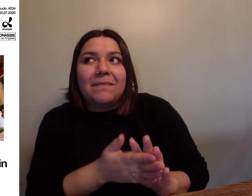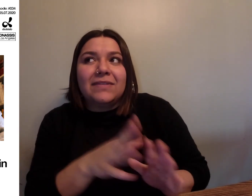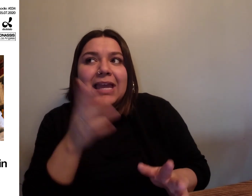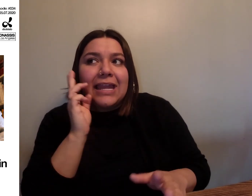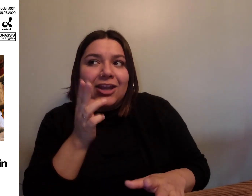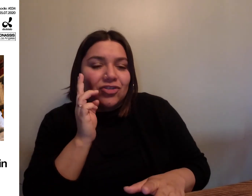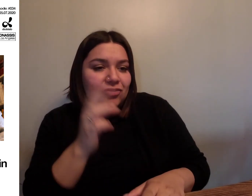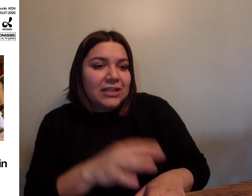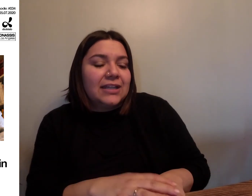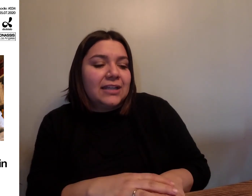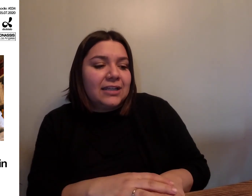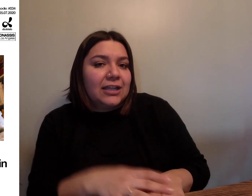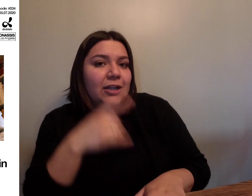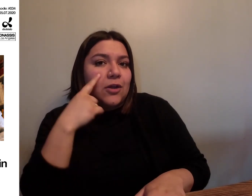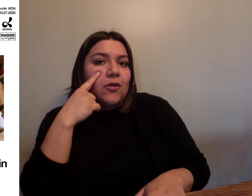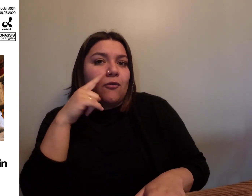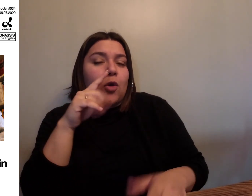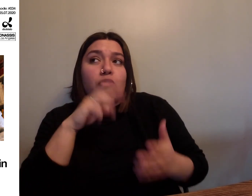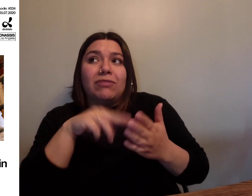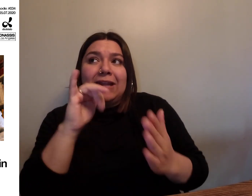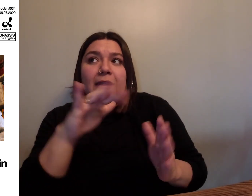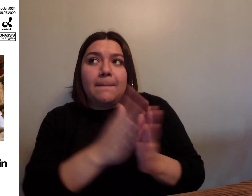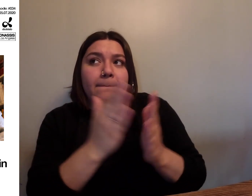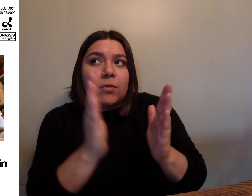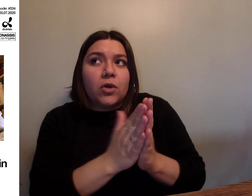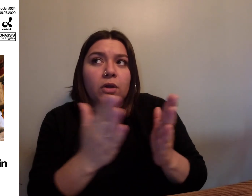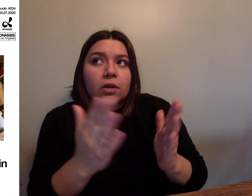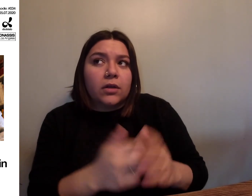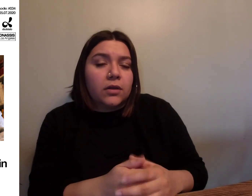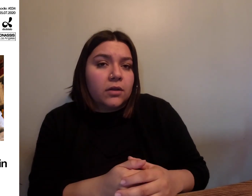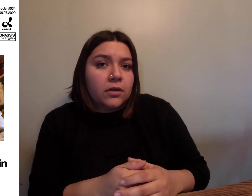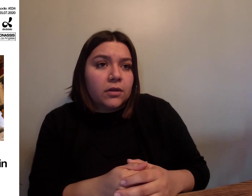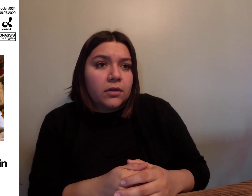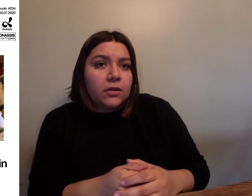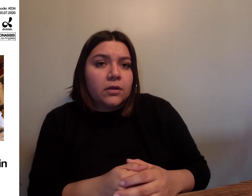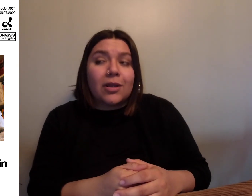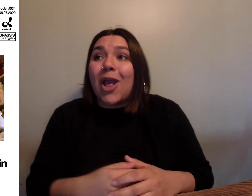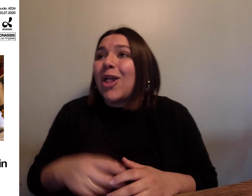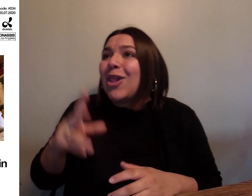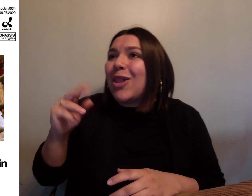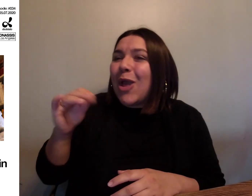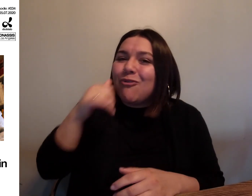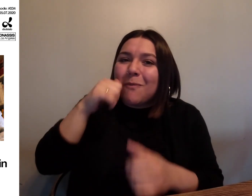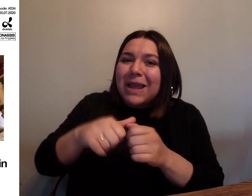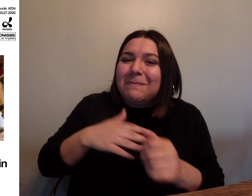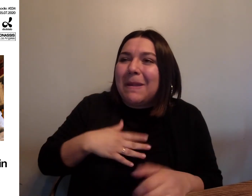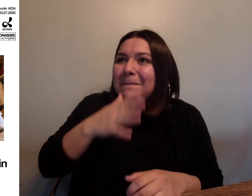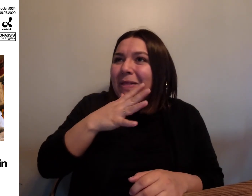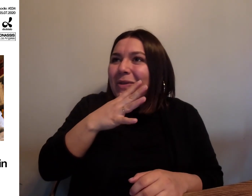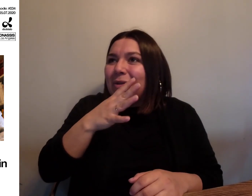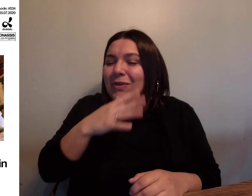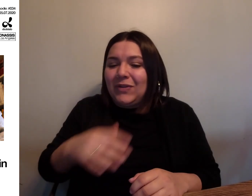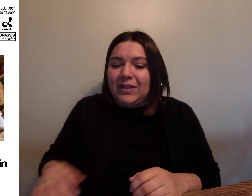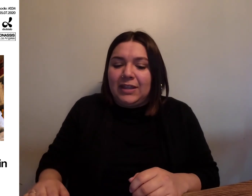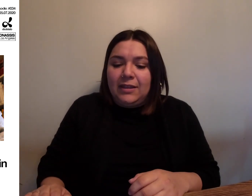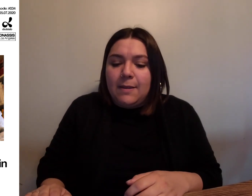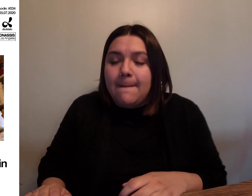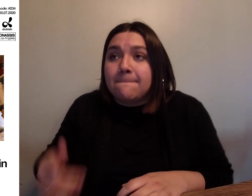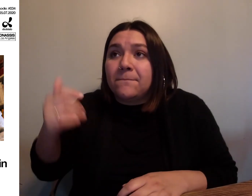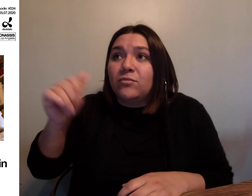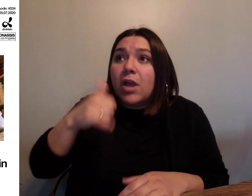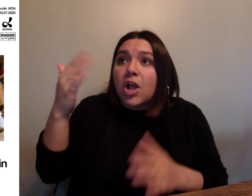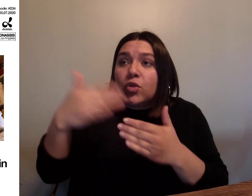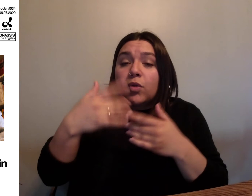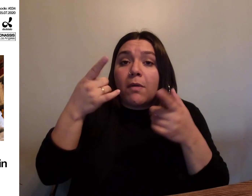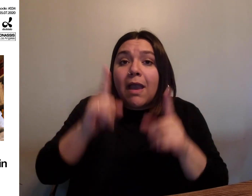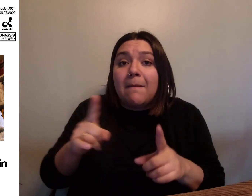becomes the history of the reading of that book. And so that... Well, this reminds me of my mother, who was in the other